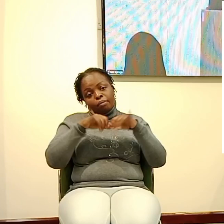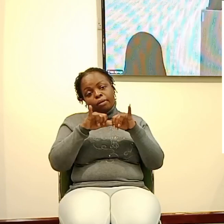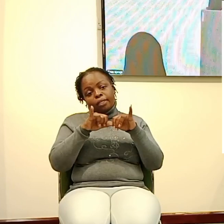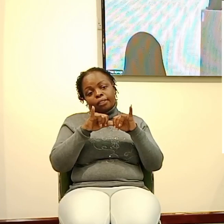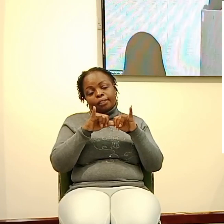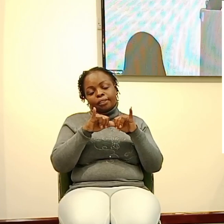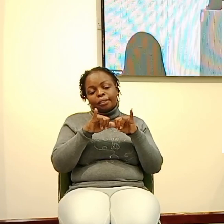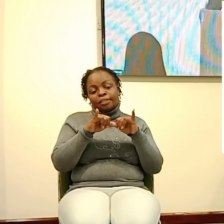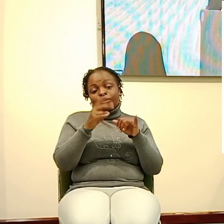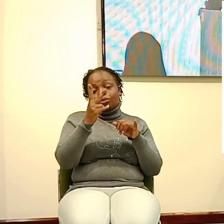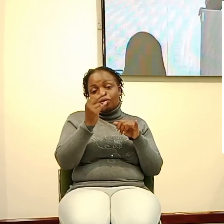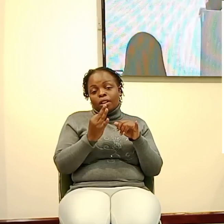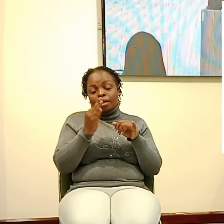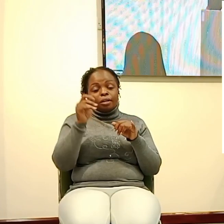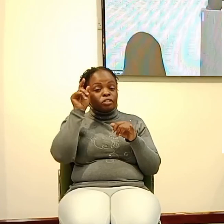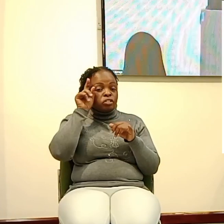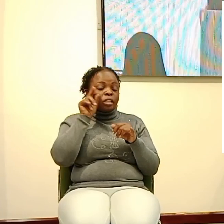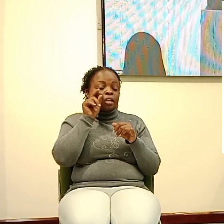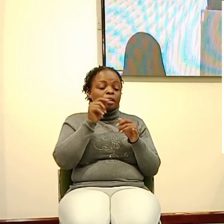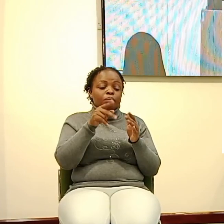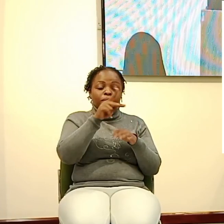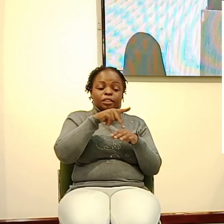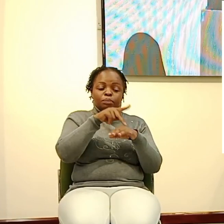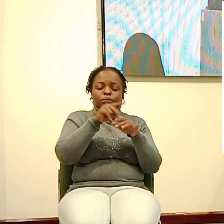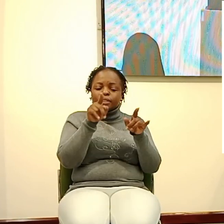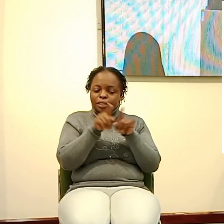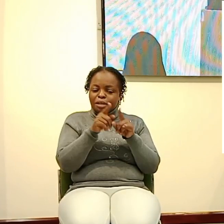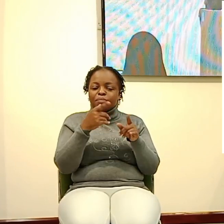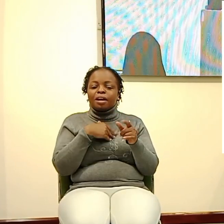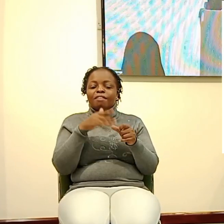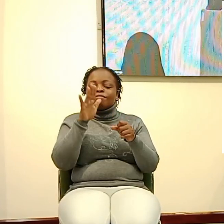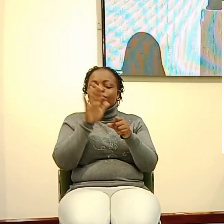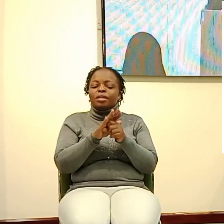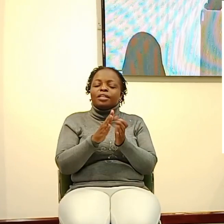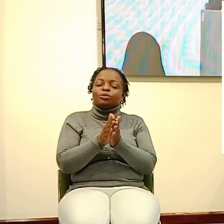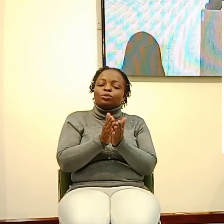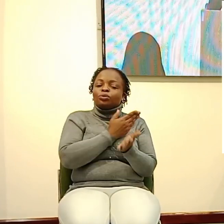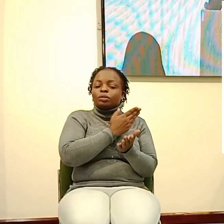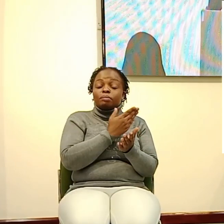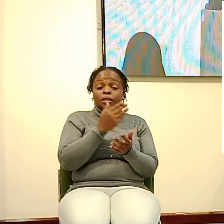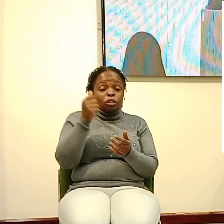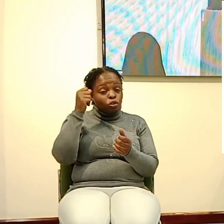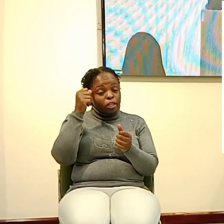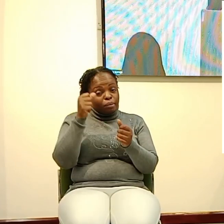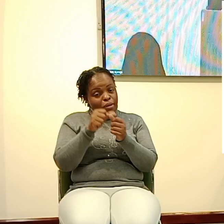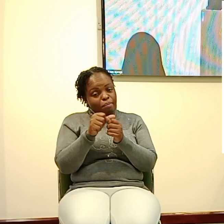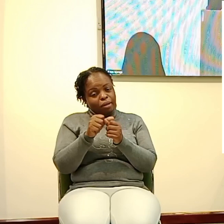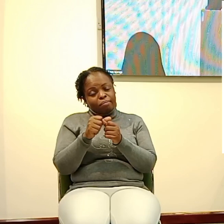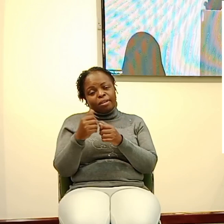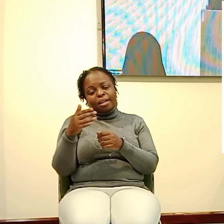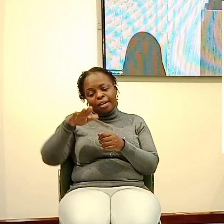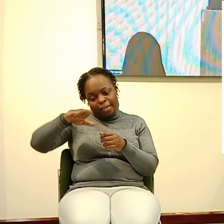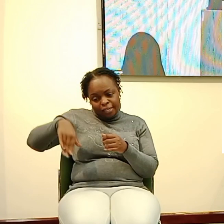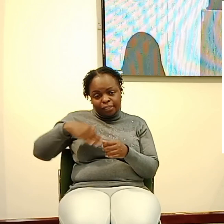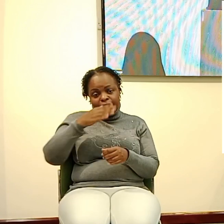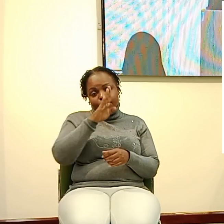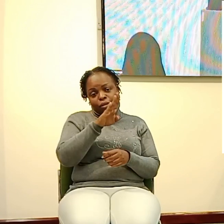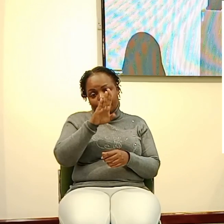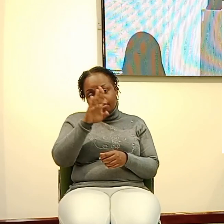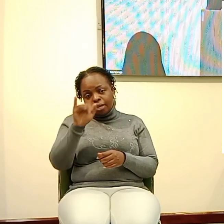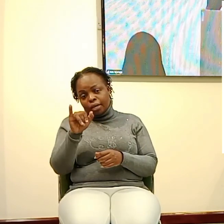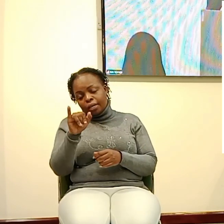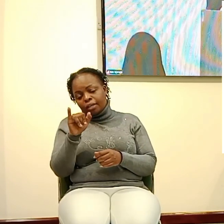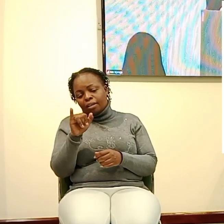principle, there have been as many to remove it, right? You remember the latest one, which was BBI? BBI was getting rid of